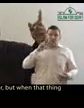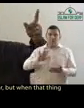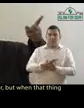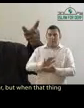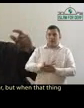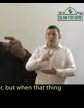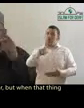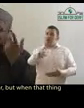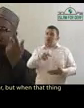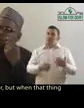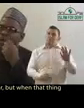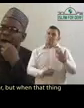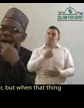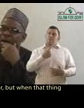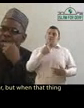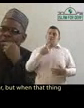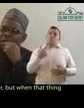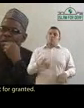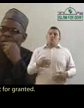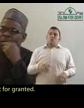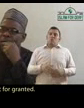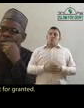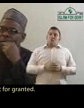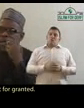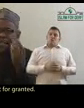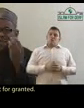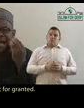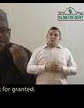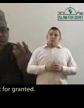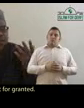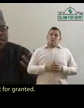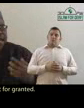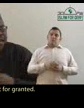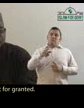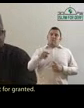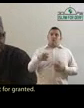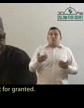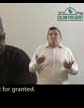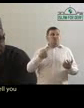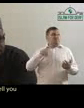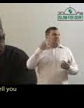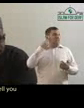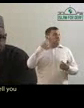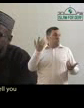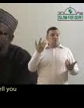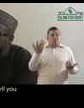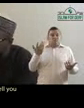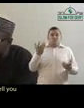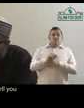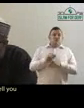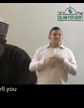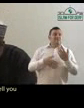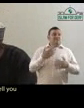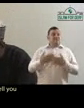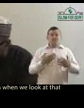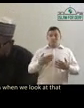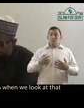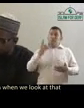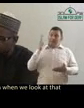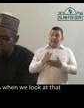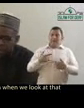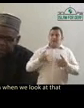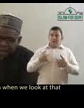But when that thing happened, I said, wow. Things like this, we just take it for granted. So trust me, believe what I tell